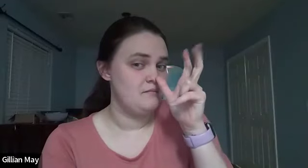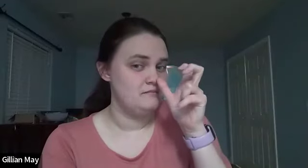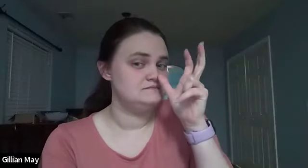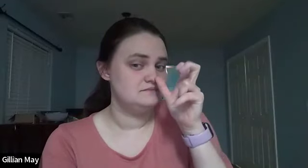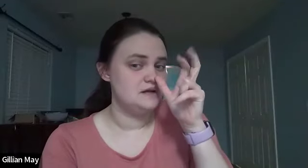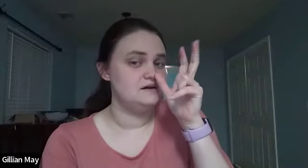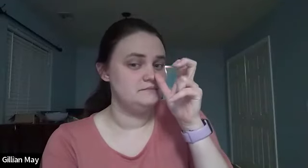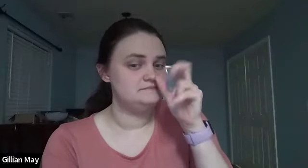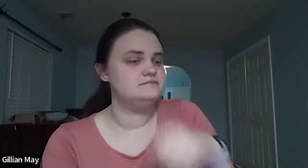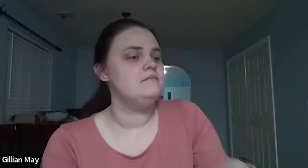bug.